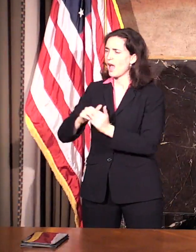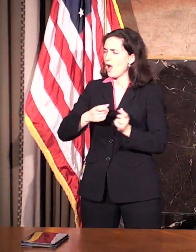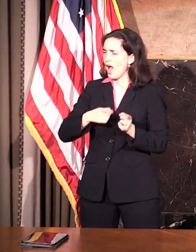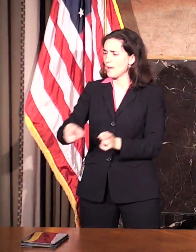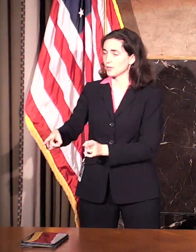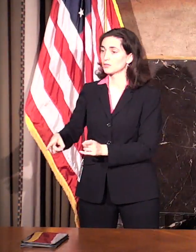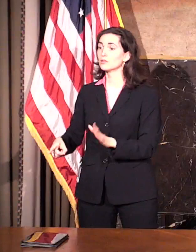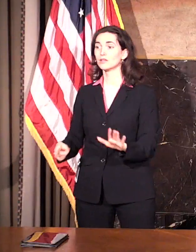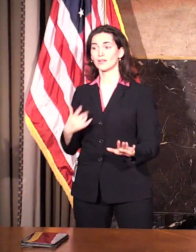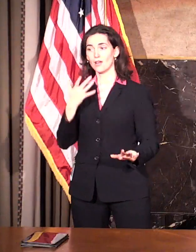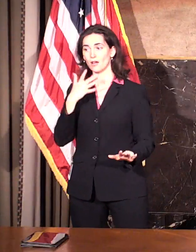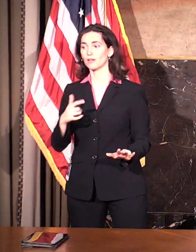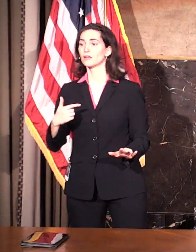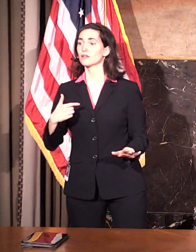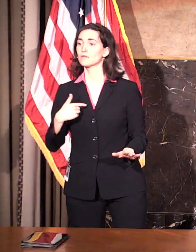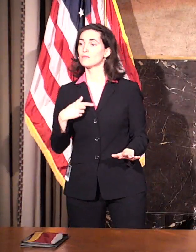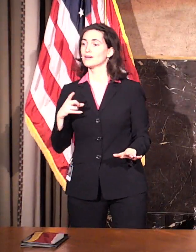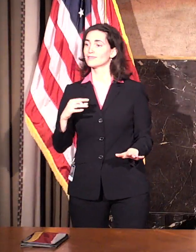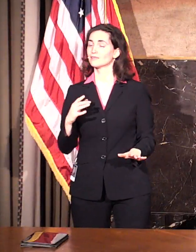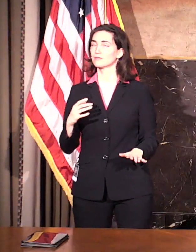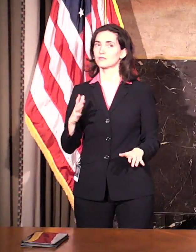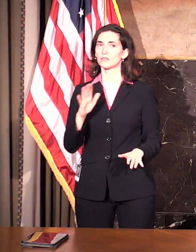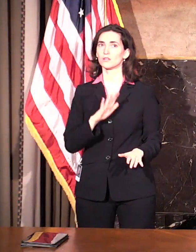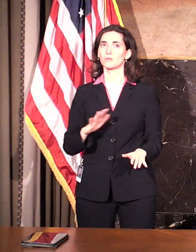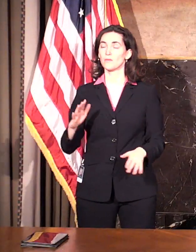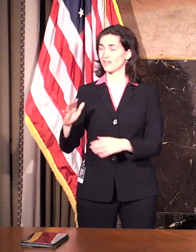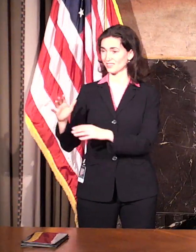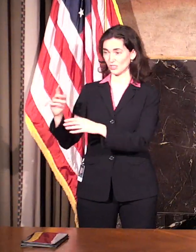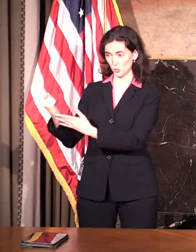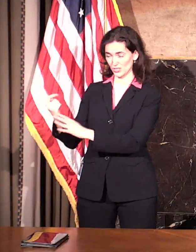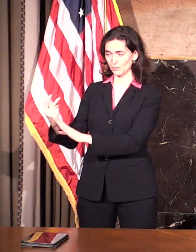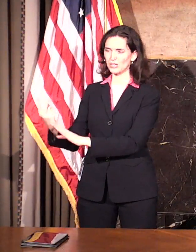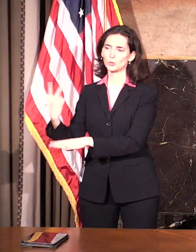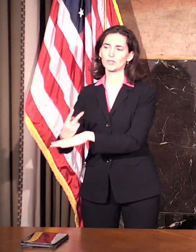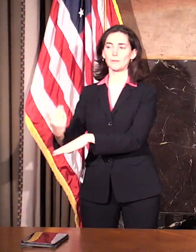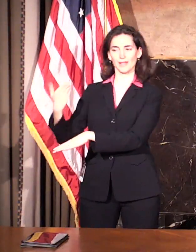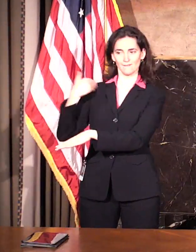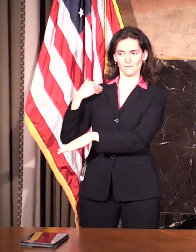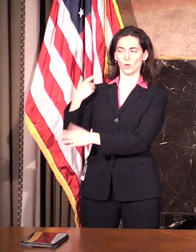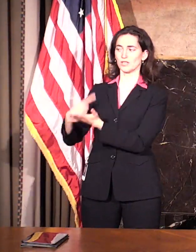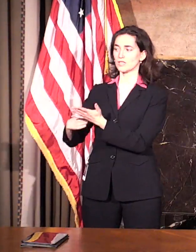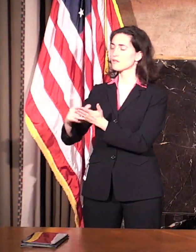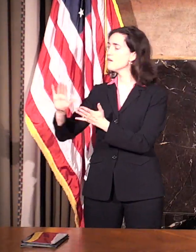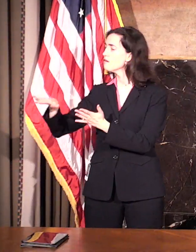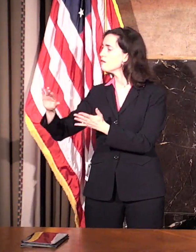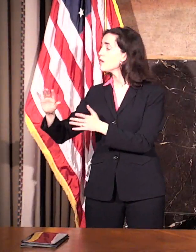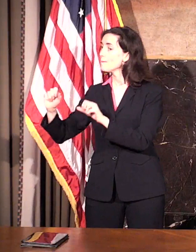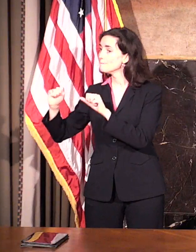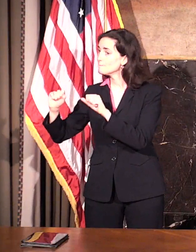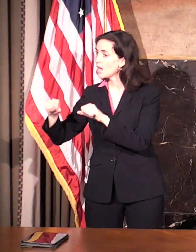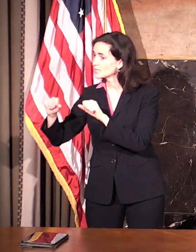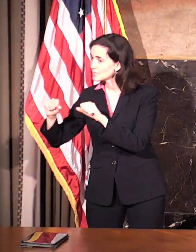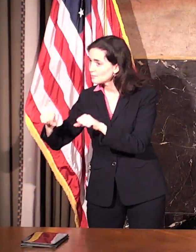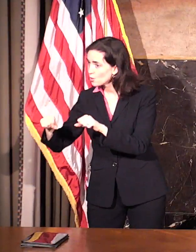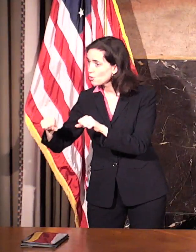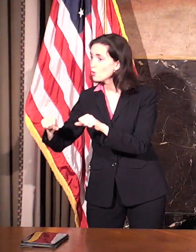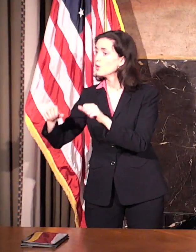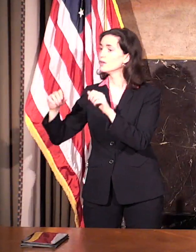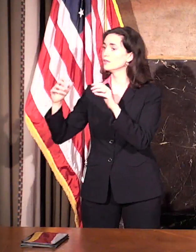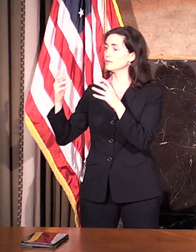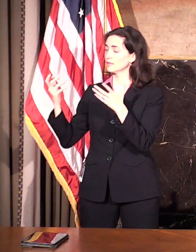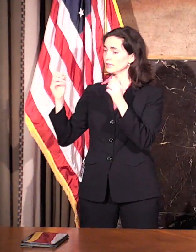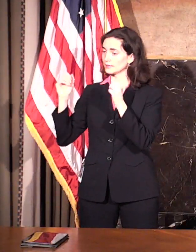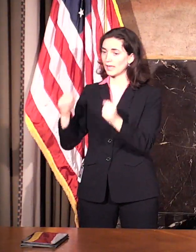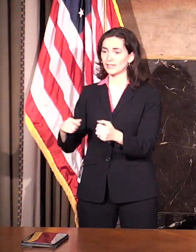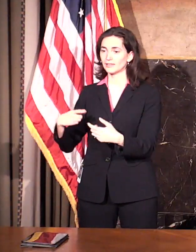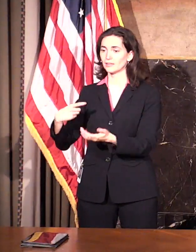the benefit of having some discussions a couple of days before Tuesday about the possibility of load shedding through